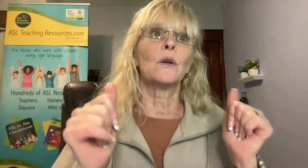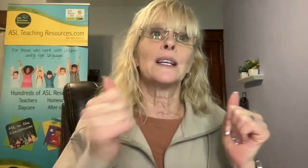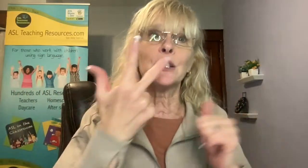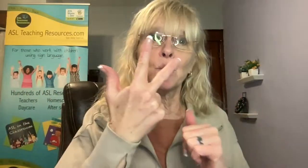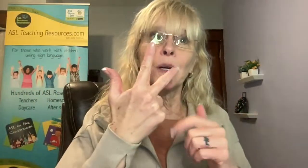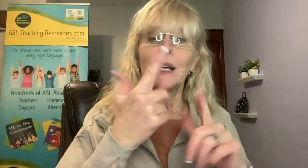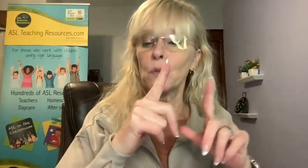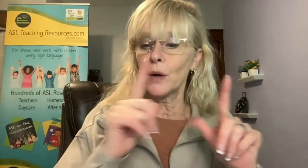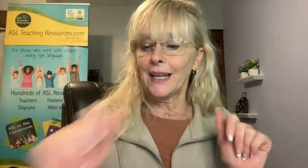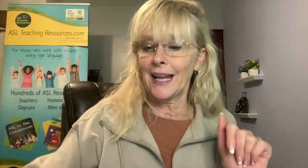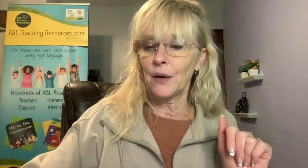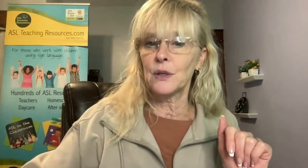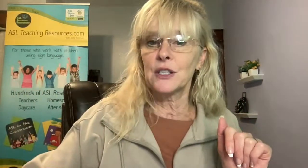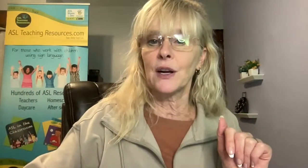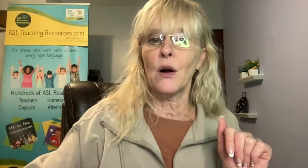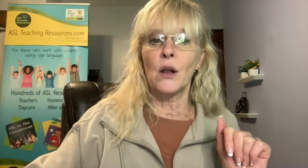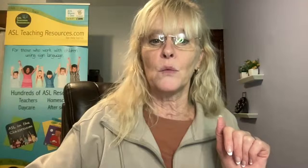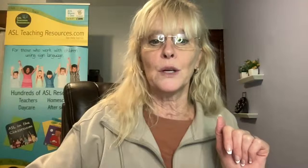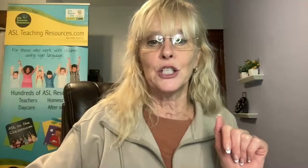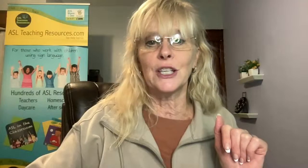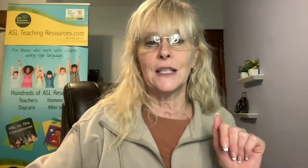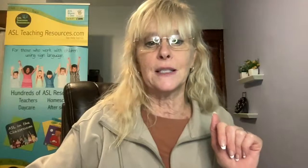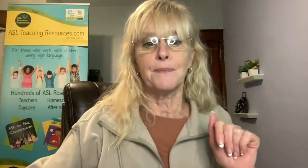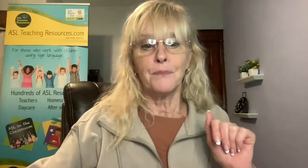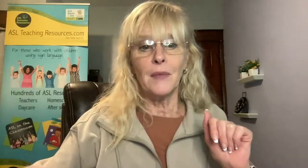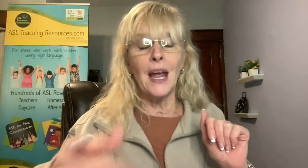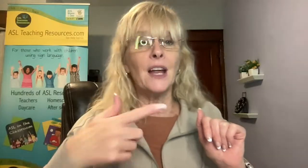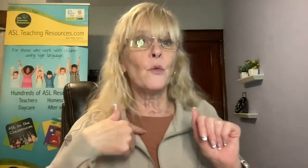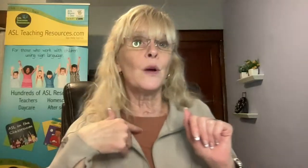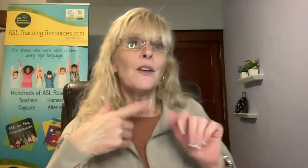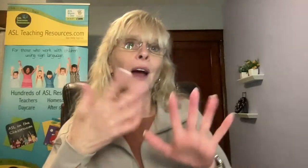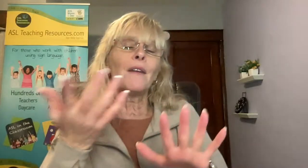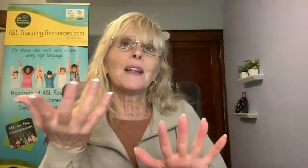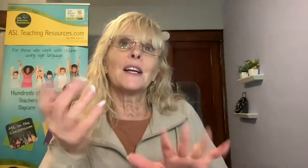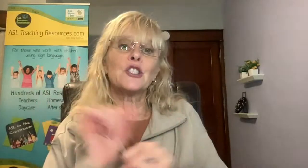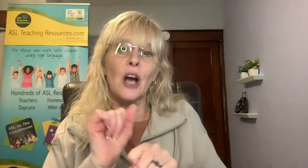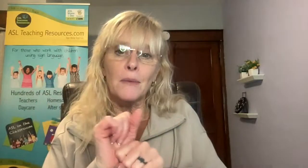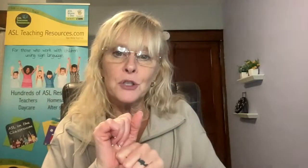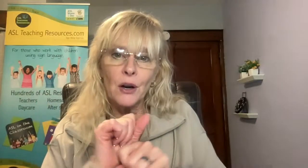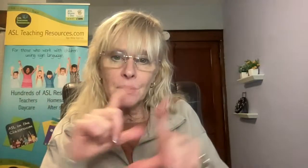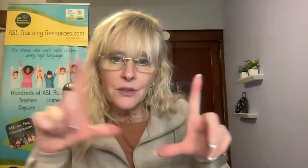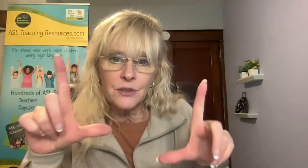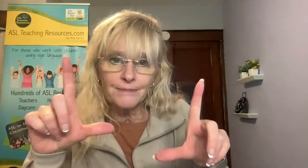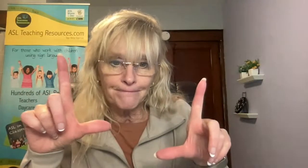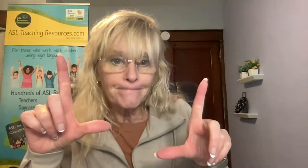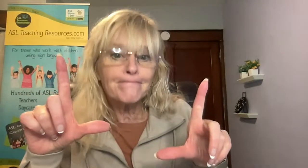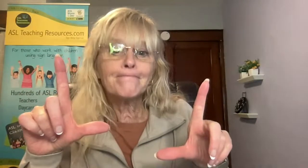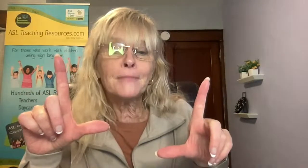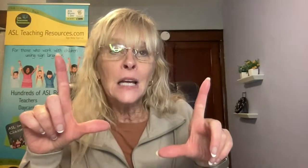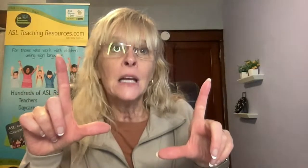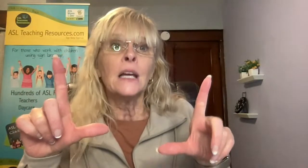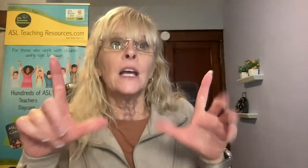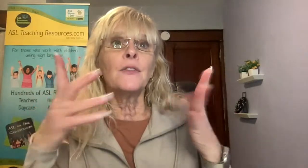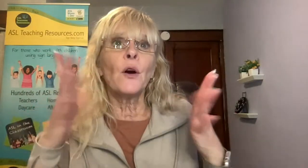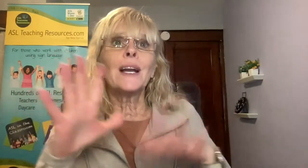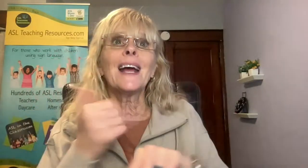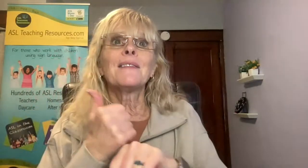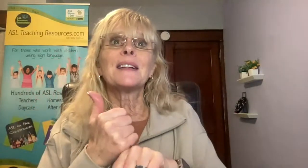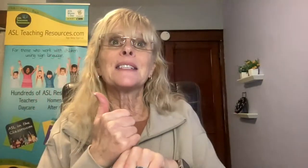It's 3-in-1 language there, all in one sheet. And when you have like job charts, if you already have this set